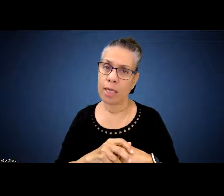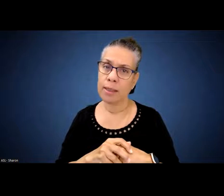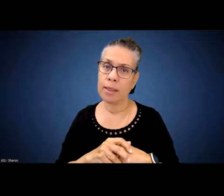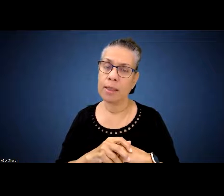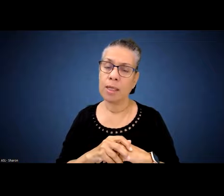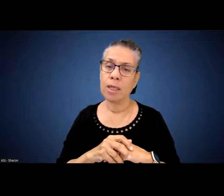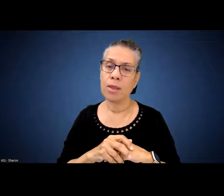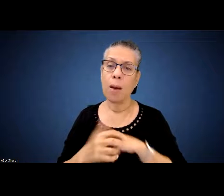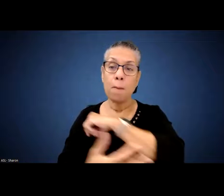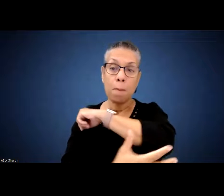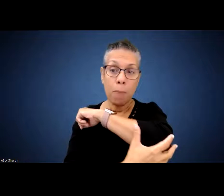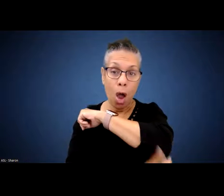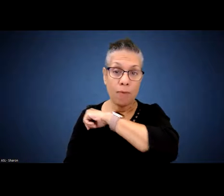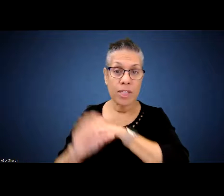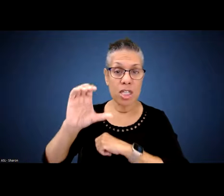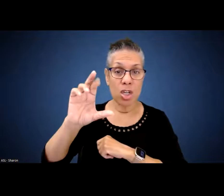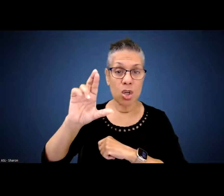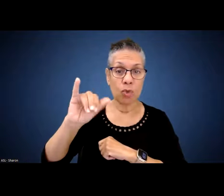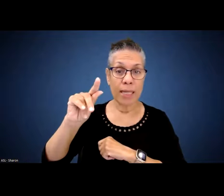poverty criteria, meaning the